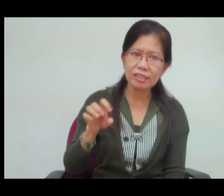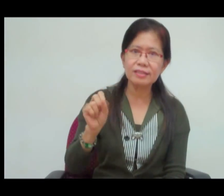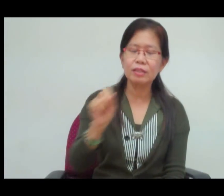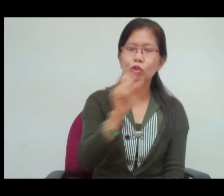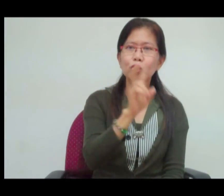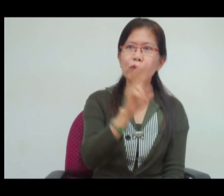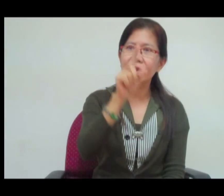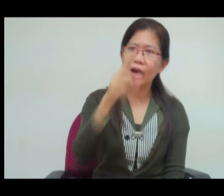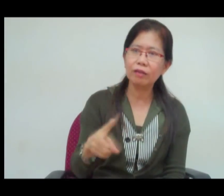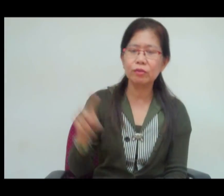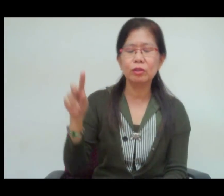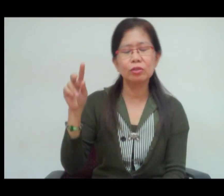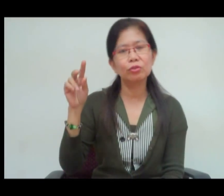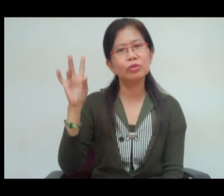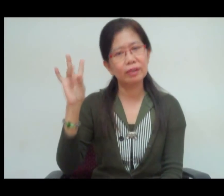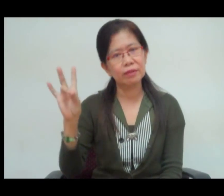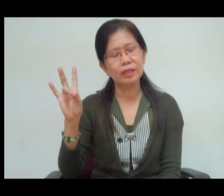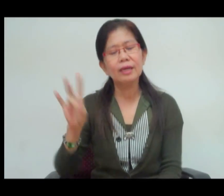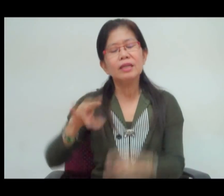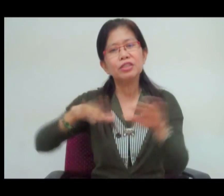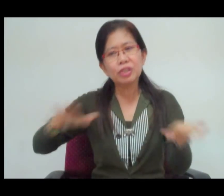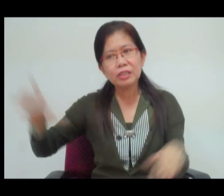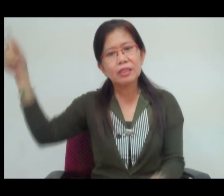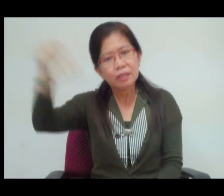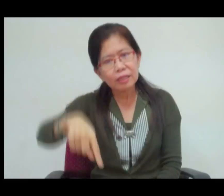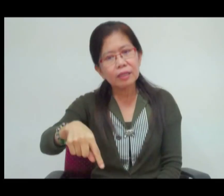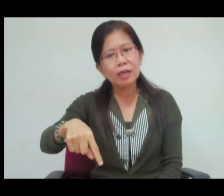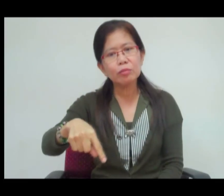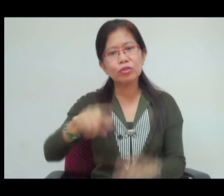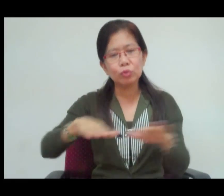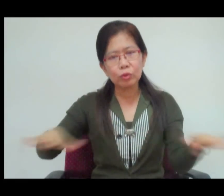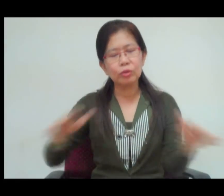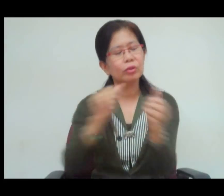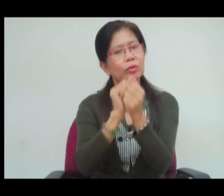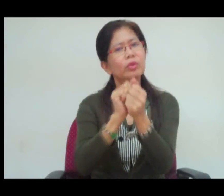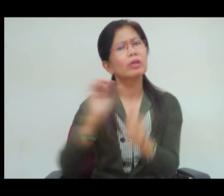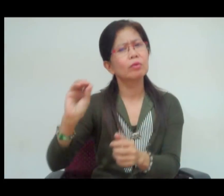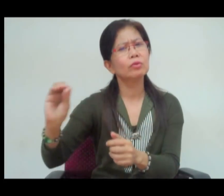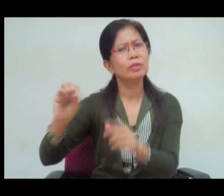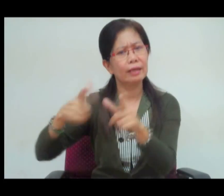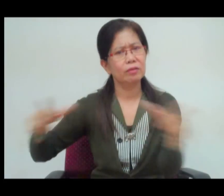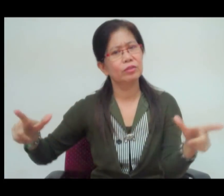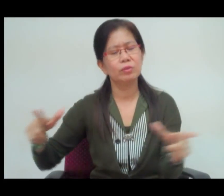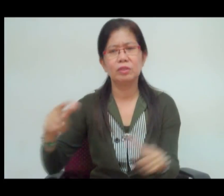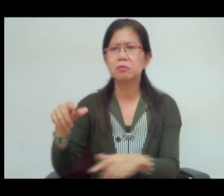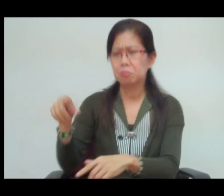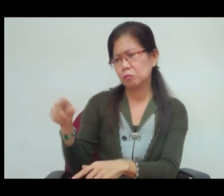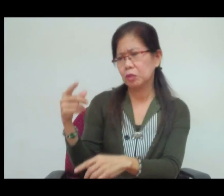ages 2.5 to 7. The children came to school with their own language. We call